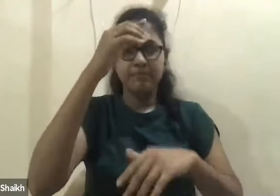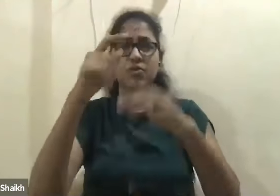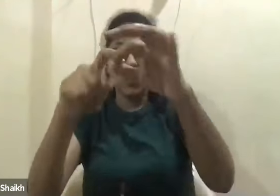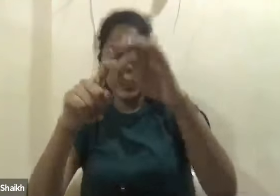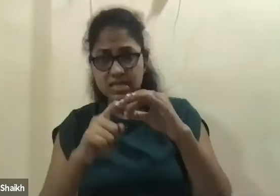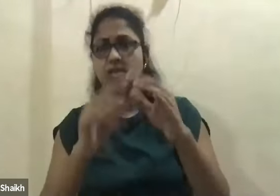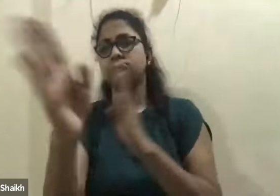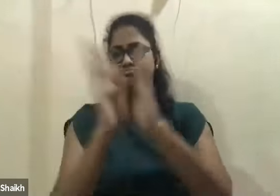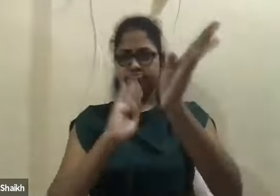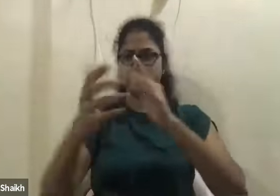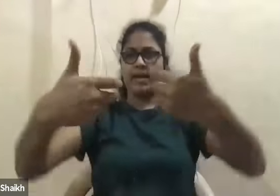we'll direct it to the speakers.